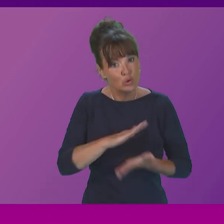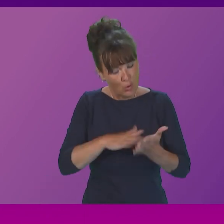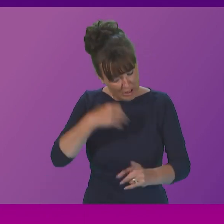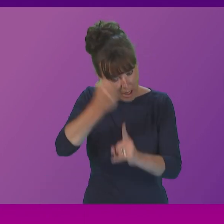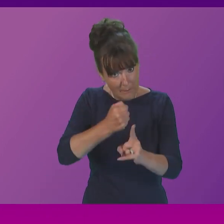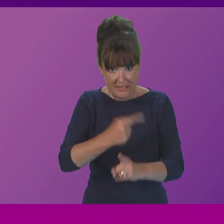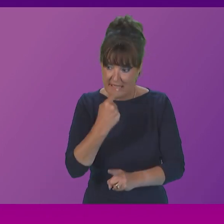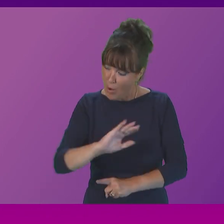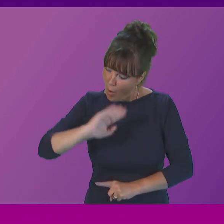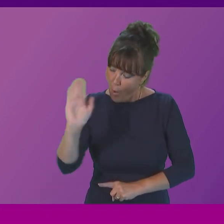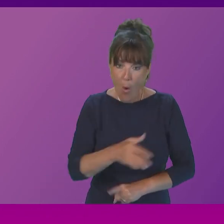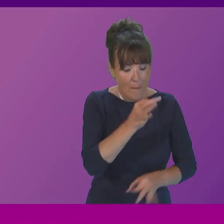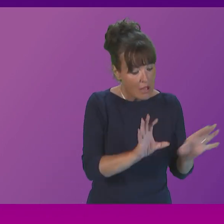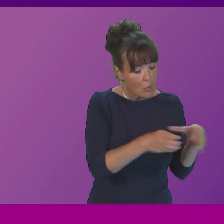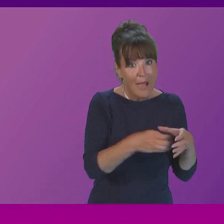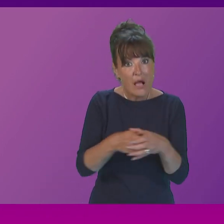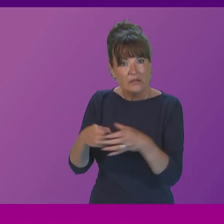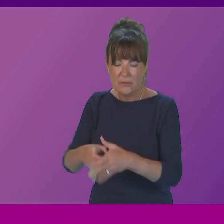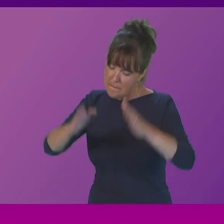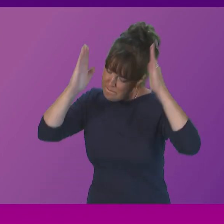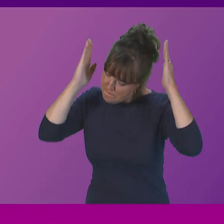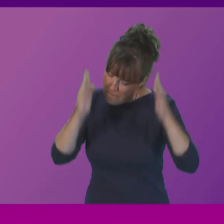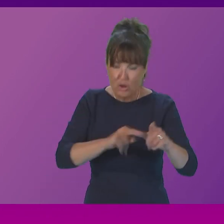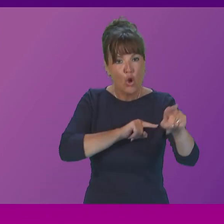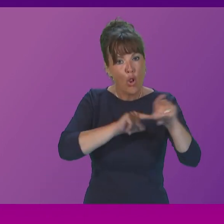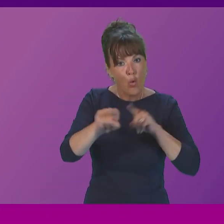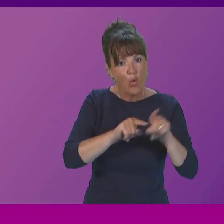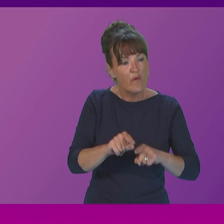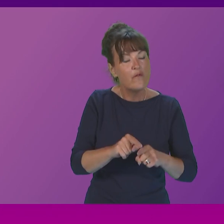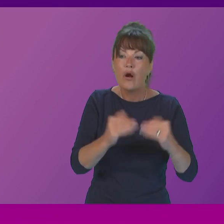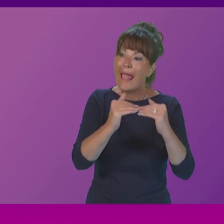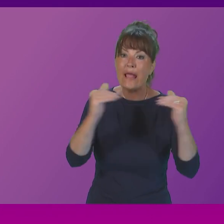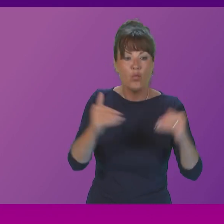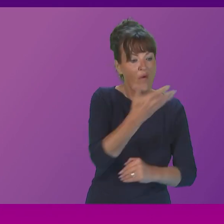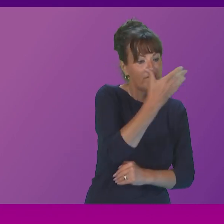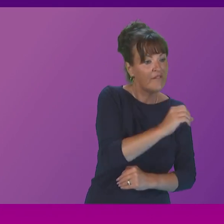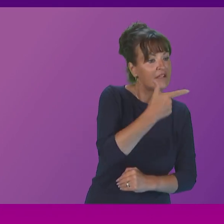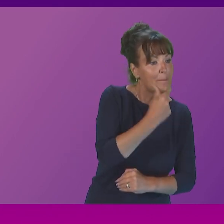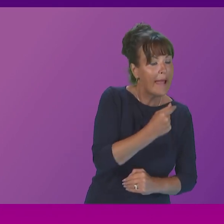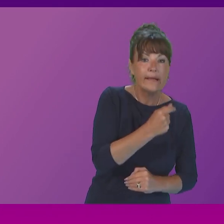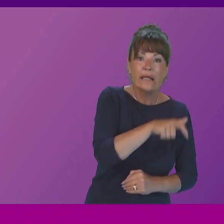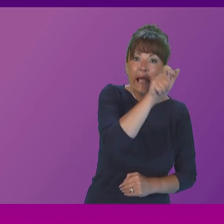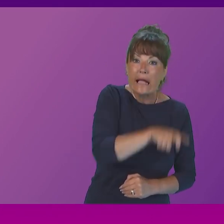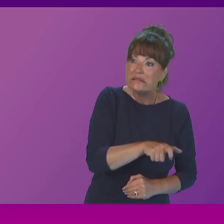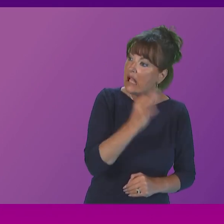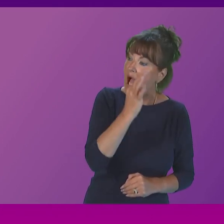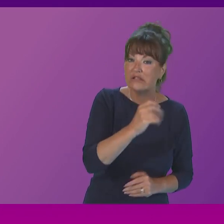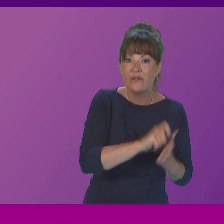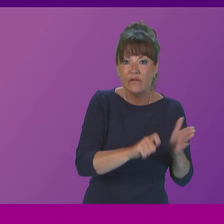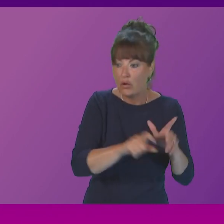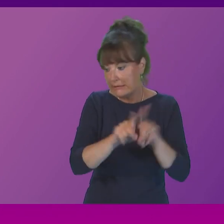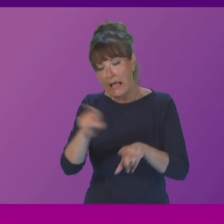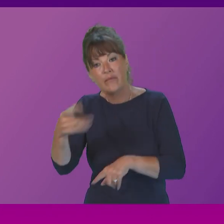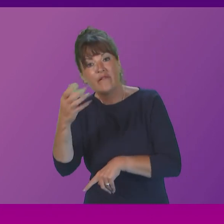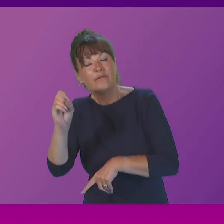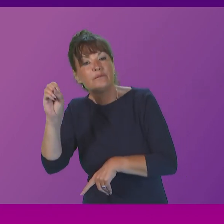to pursue 50% candidates legislated for to make sure that the candidates that were running in